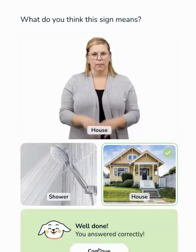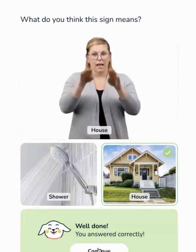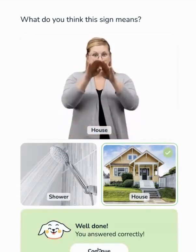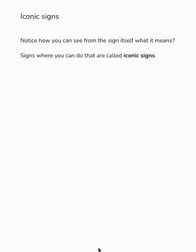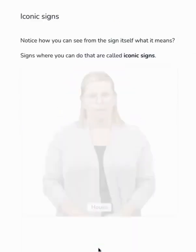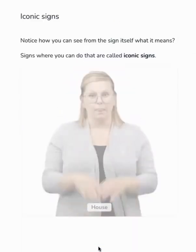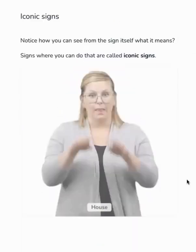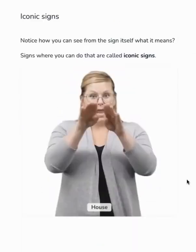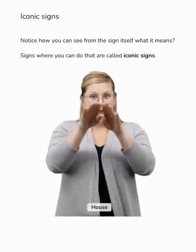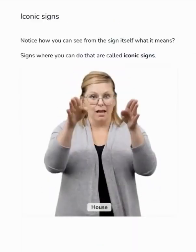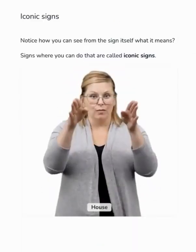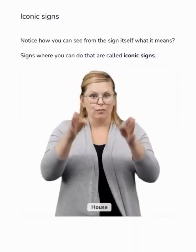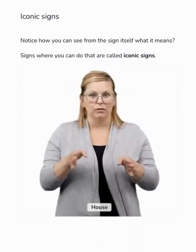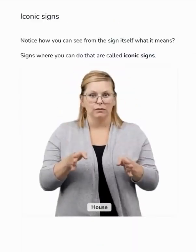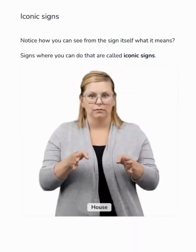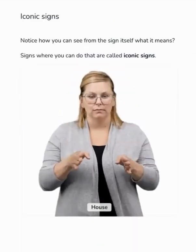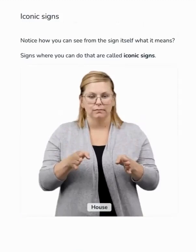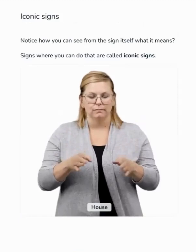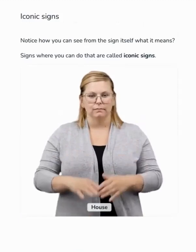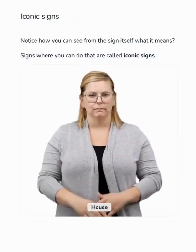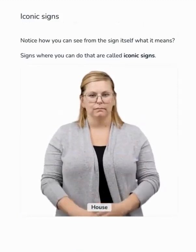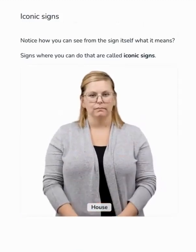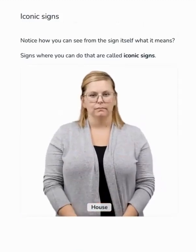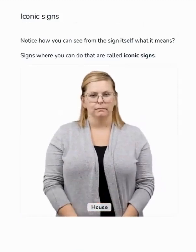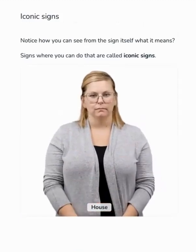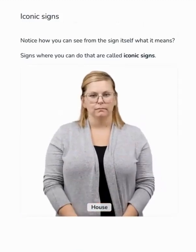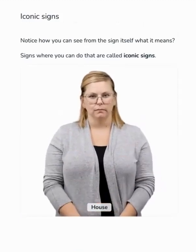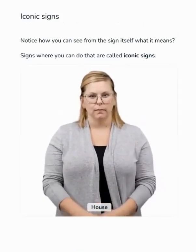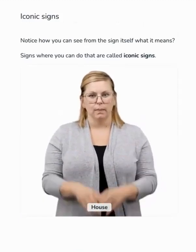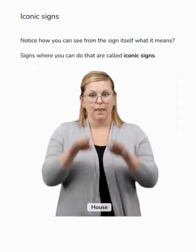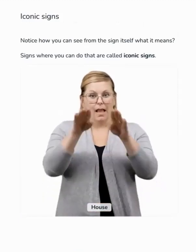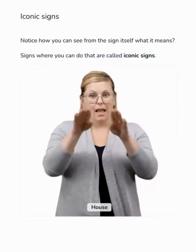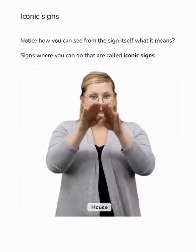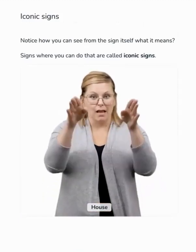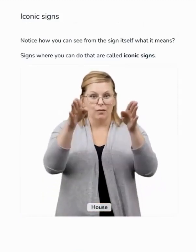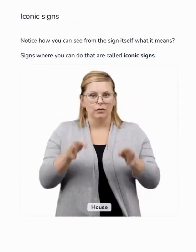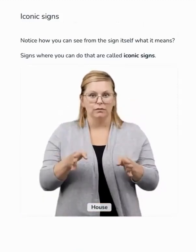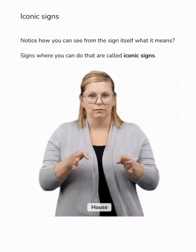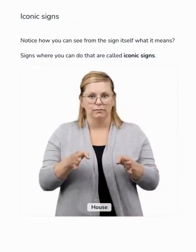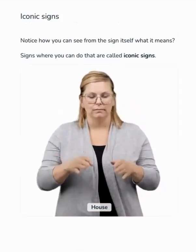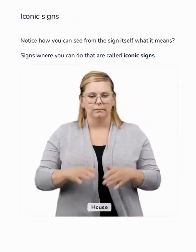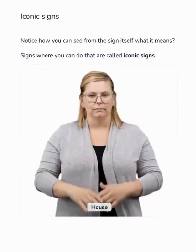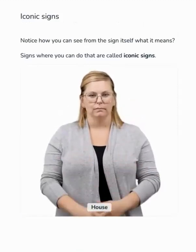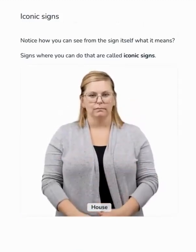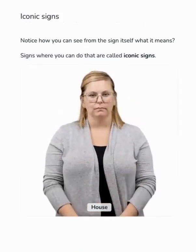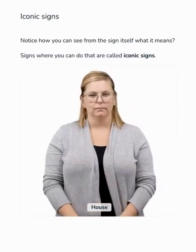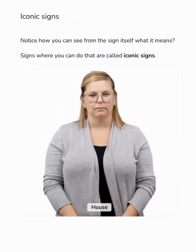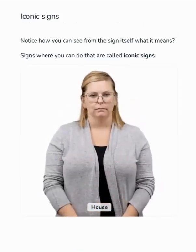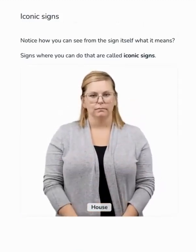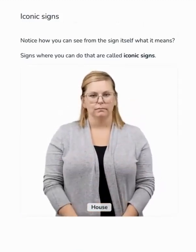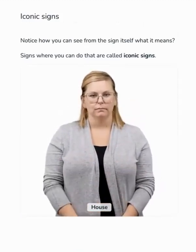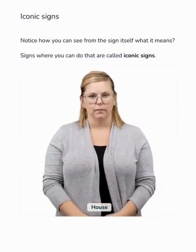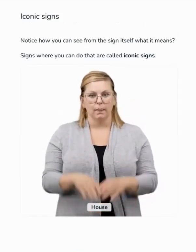Excellent. And here we do see that some signs are iconic, which is what we call it when it has a